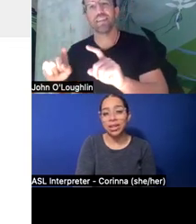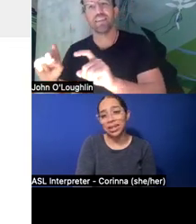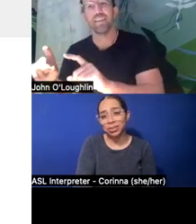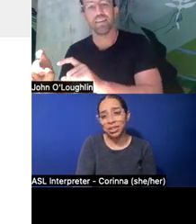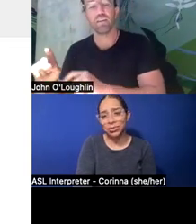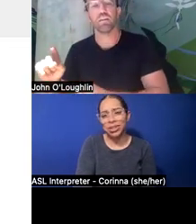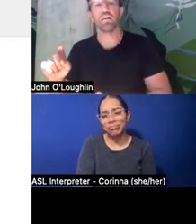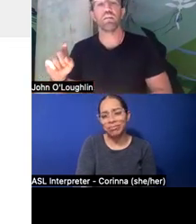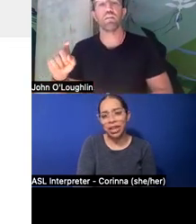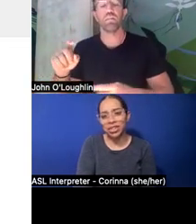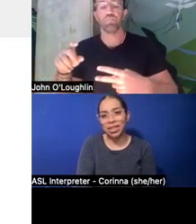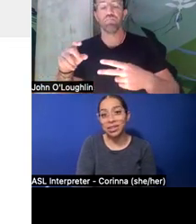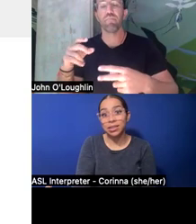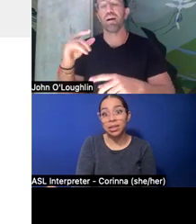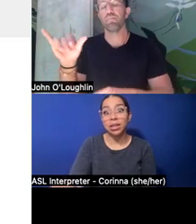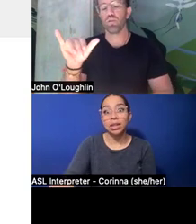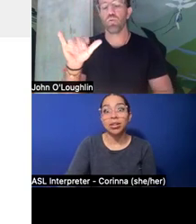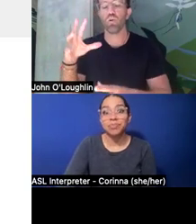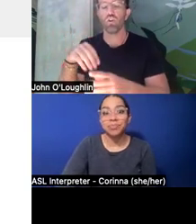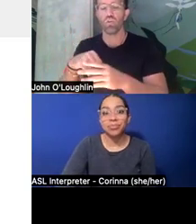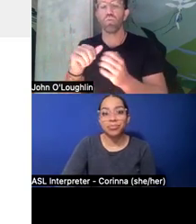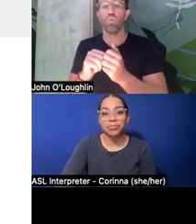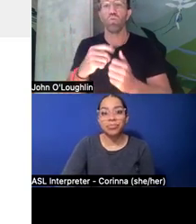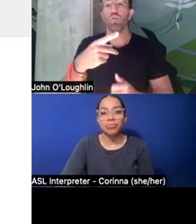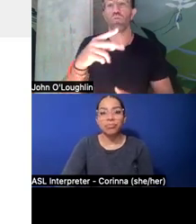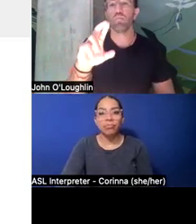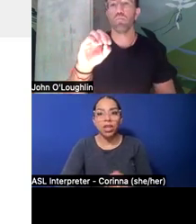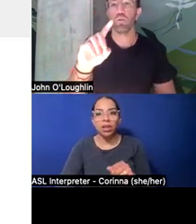unit assessments. Really, they are tests.